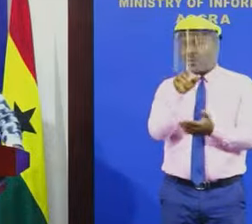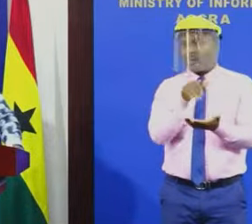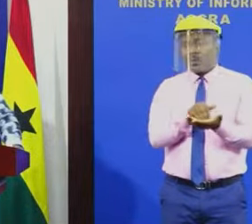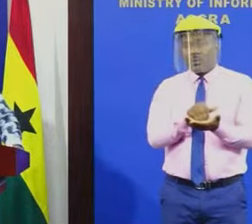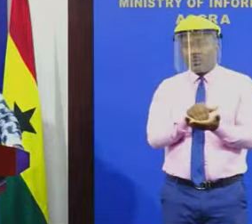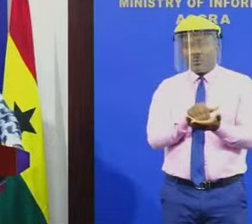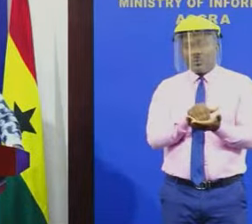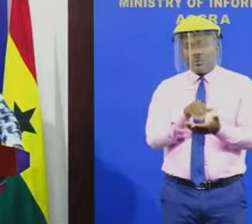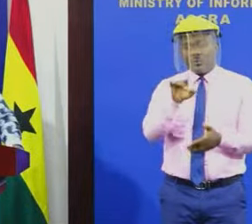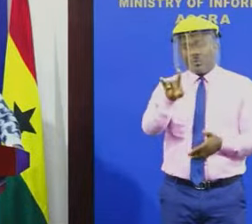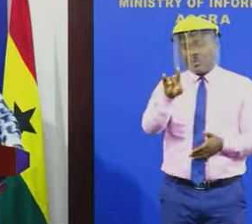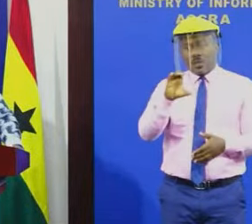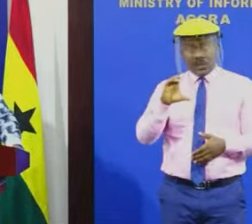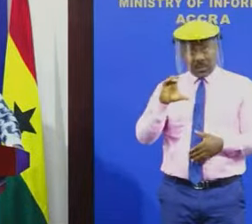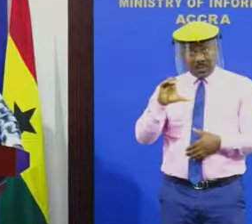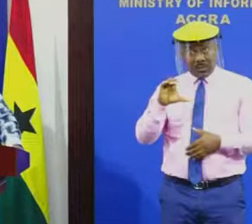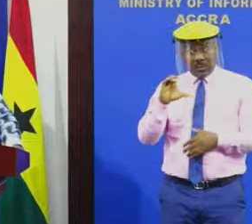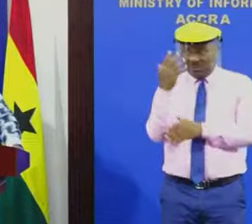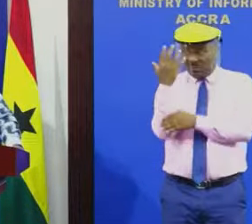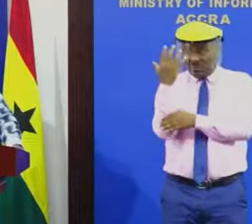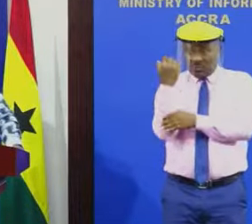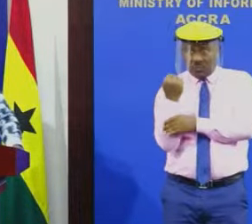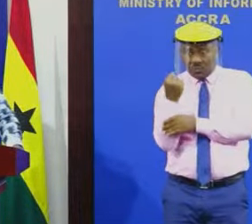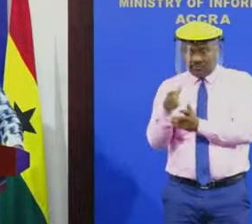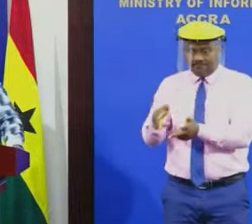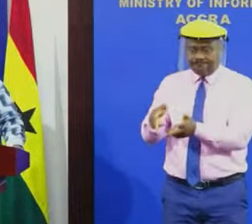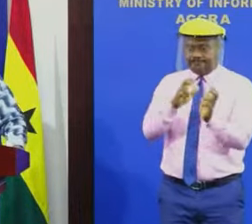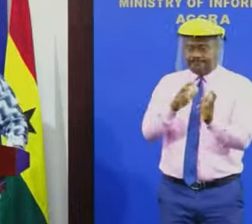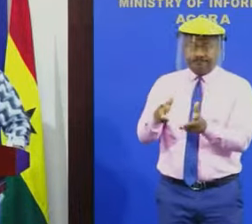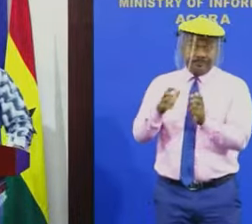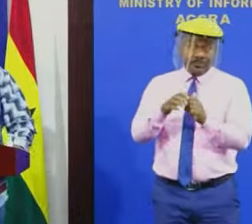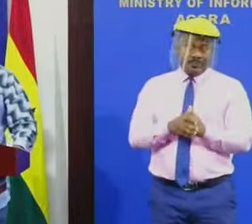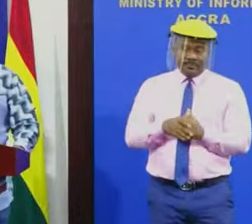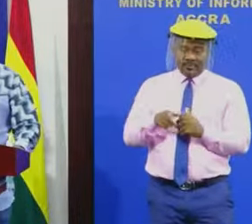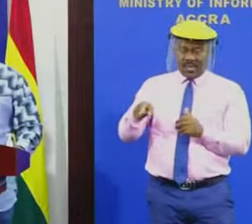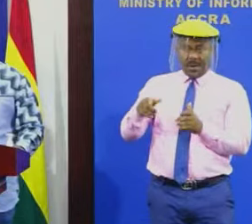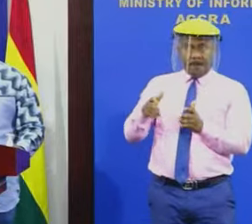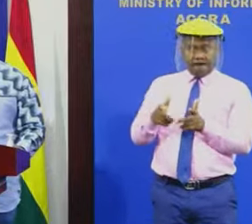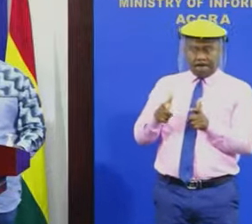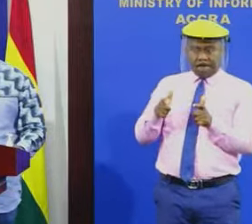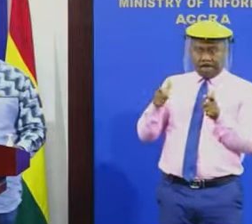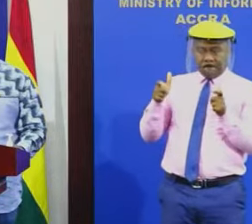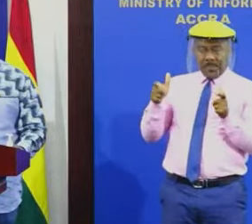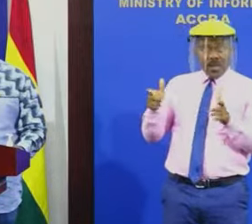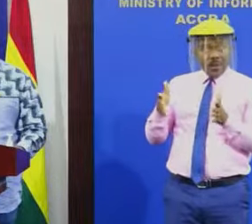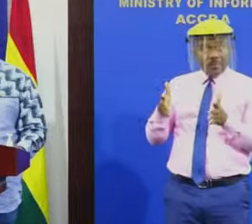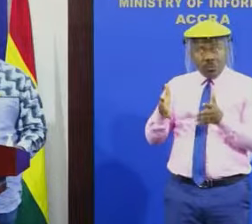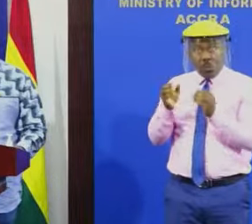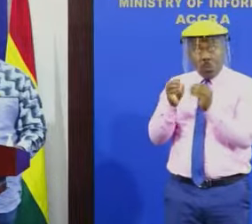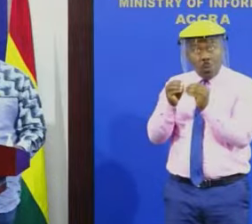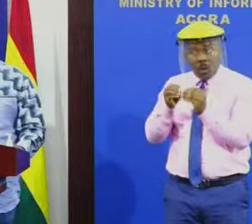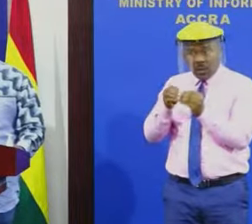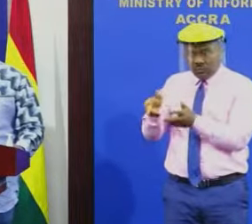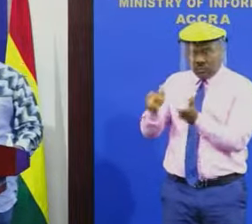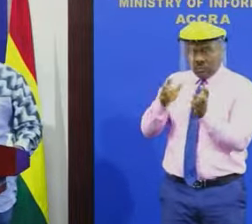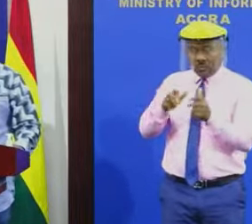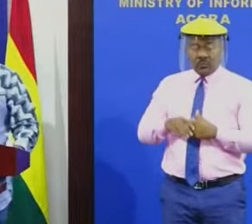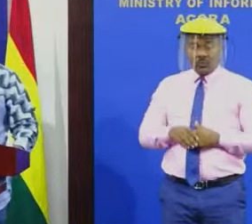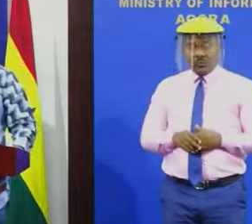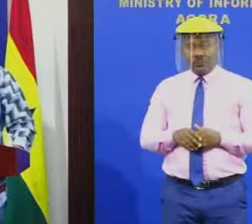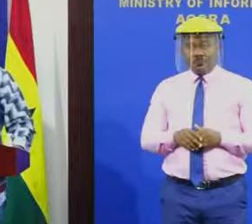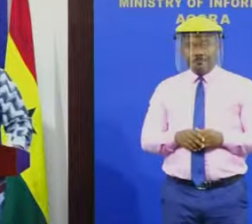4,800 tree stumps have been removed. And the largest in terms of this exercise is the